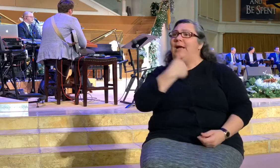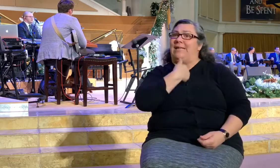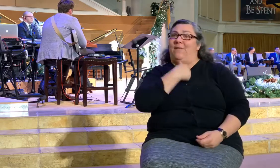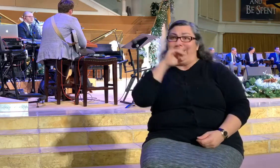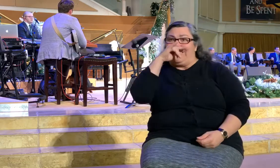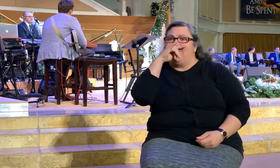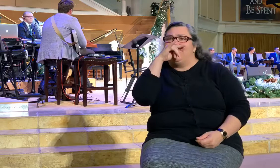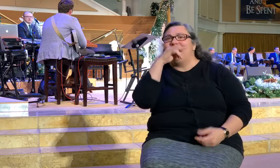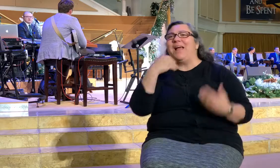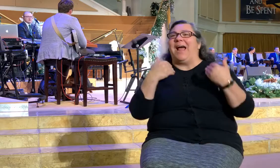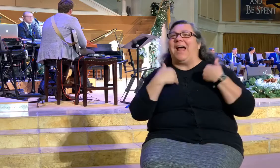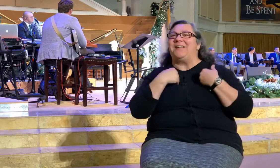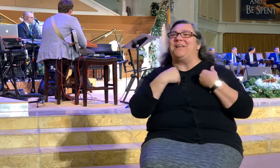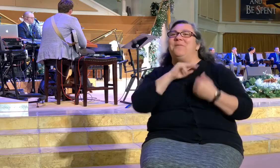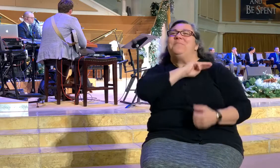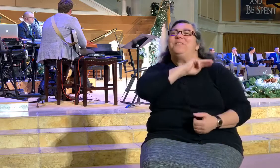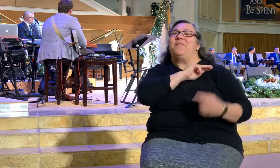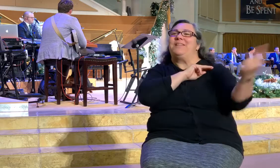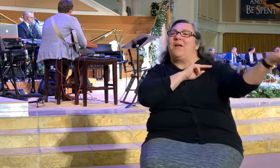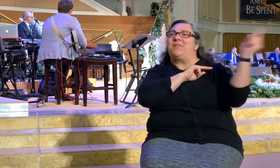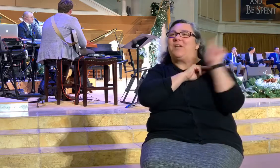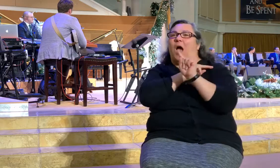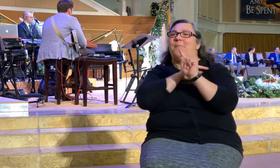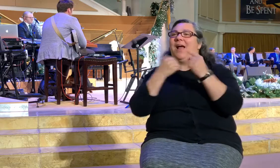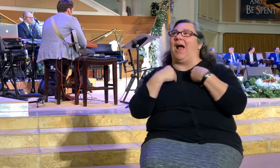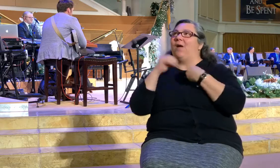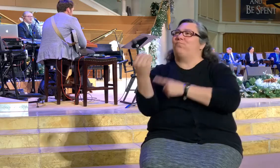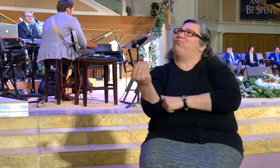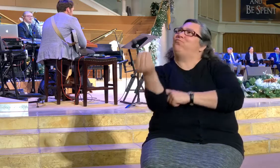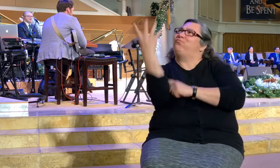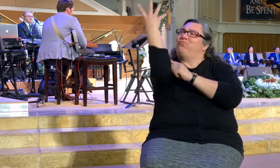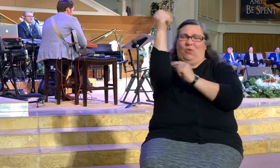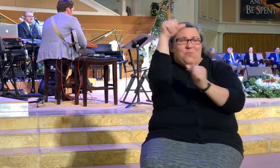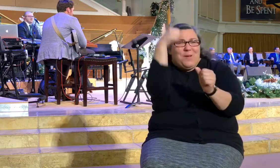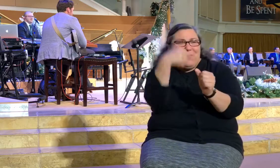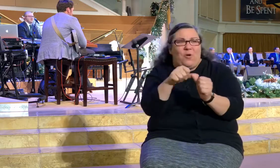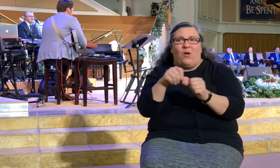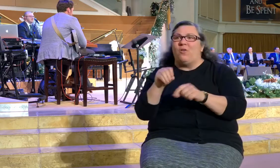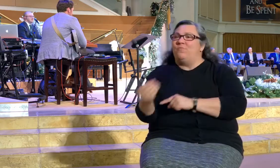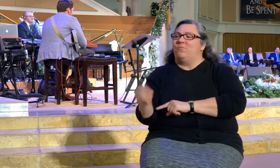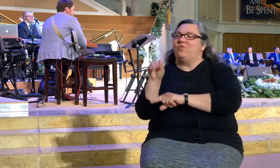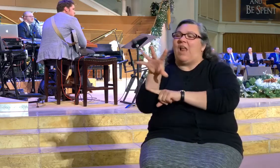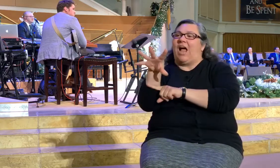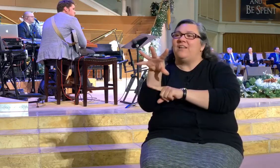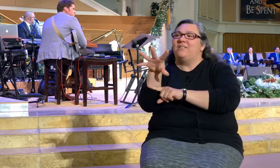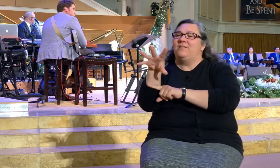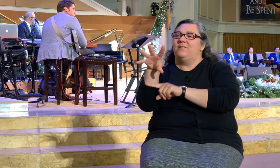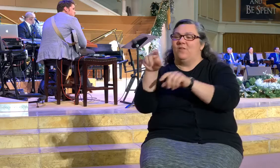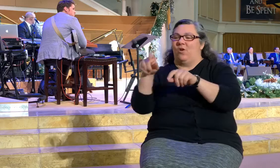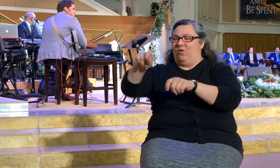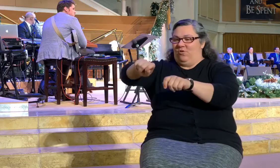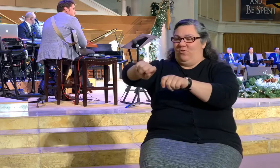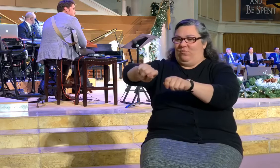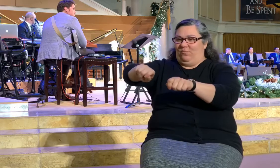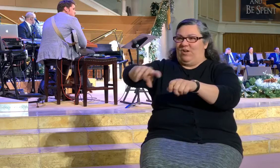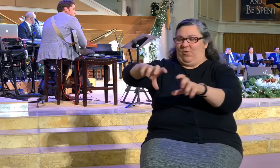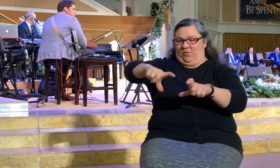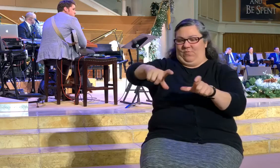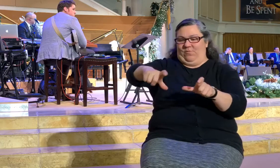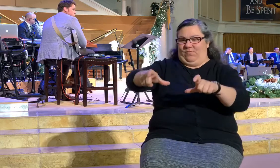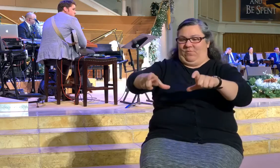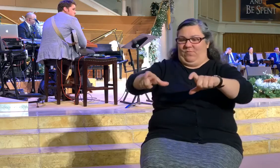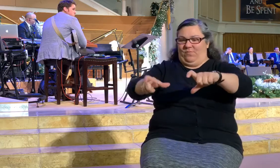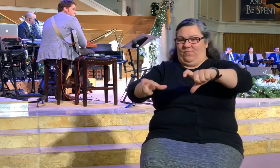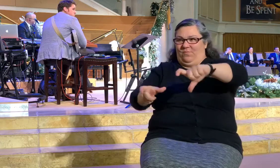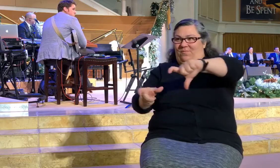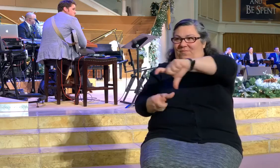and they'd bring slide projectors. Anybody remember those slides? I don't even know what that is. We have the slide productions